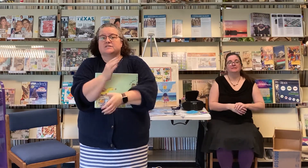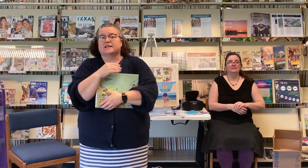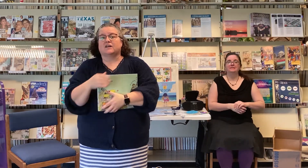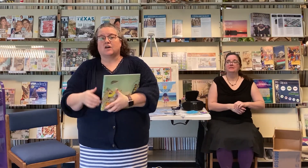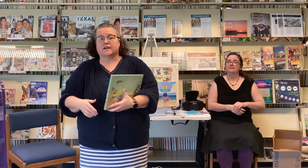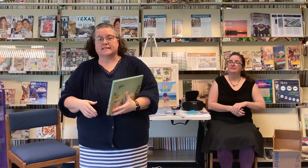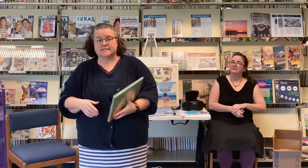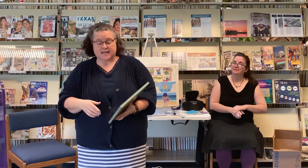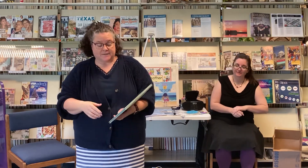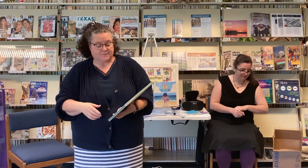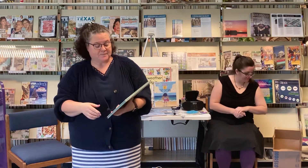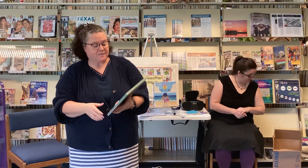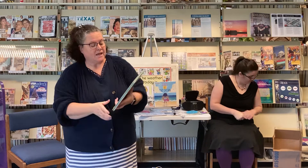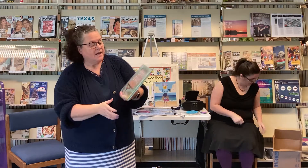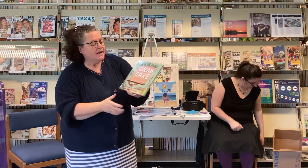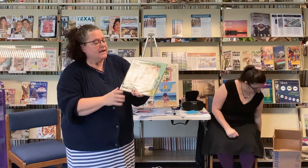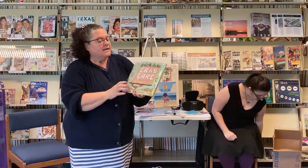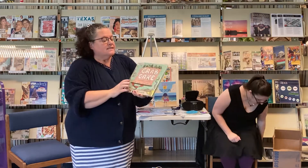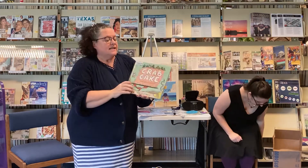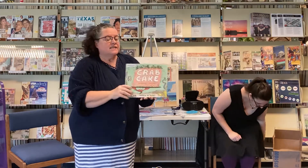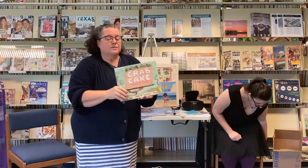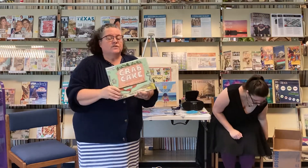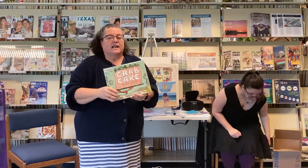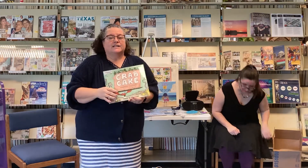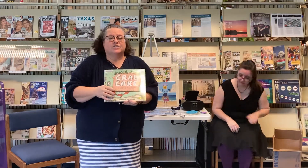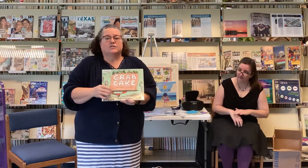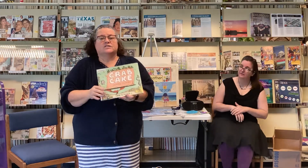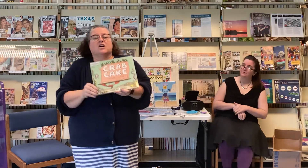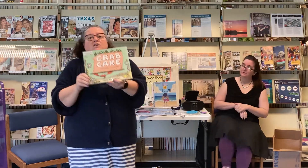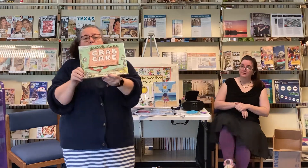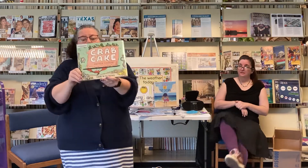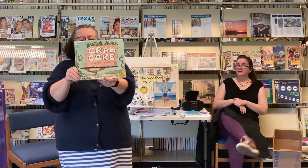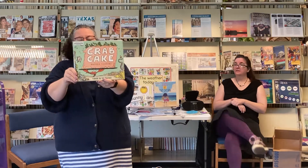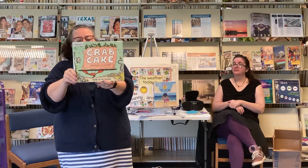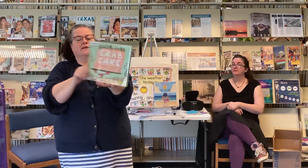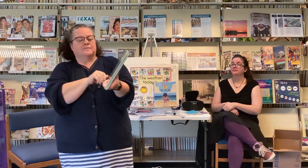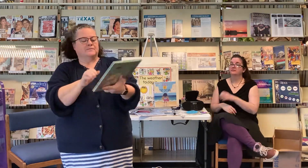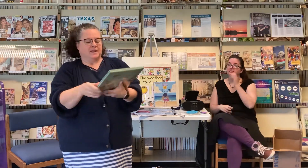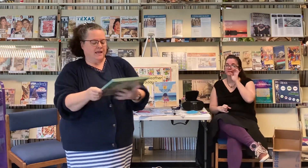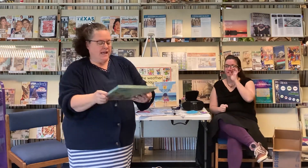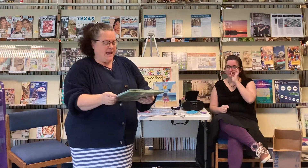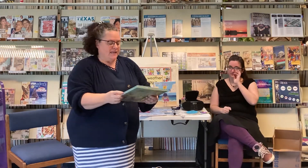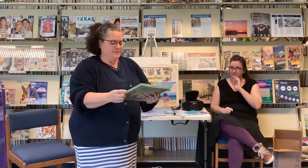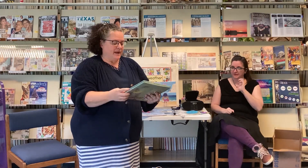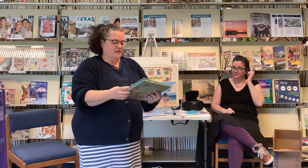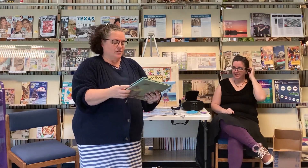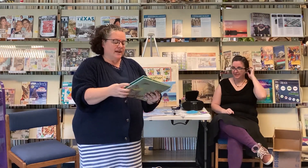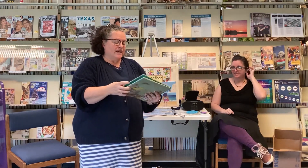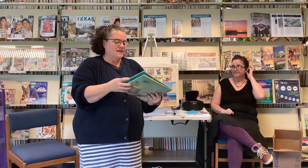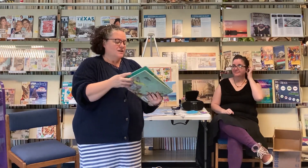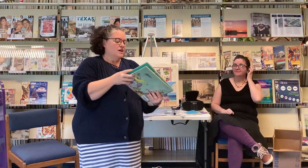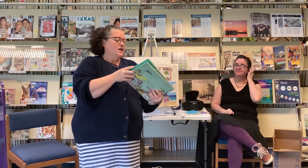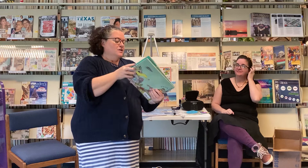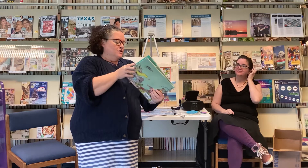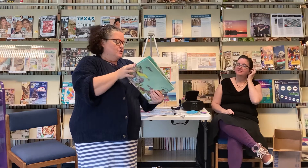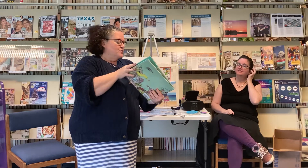that are inside. Today's book that I chose is called Crab Cake, and it's by Andrea